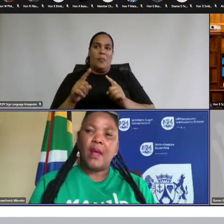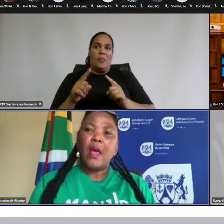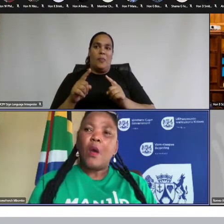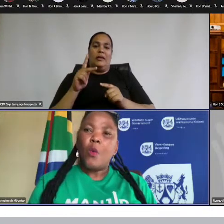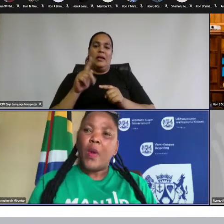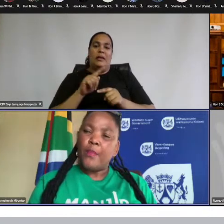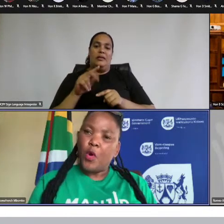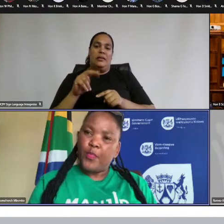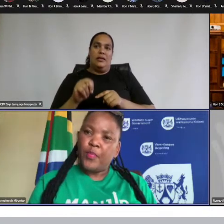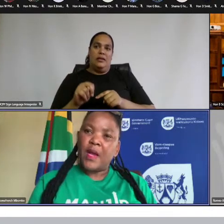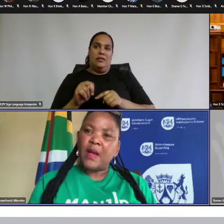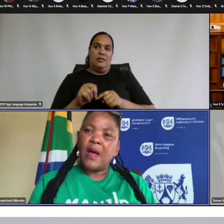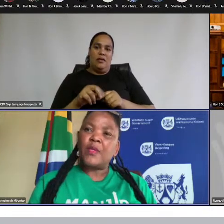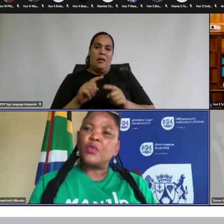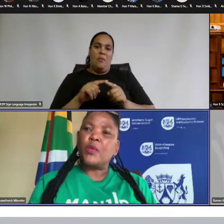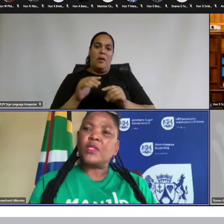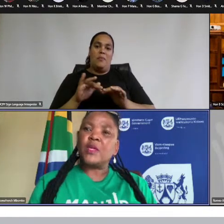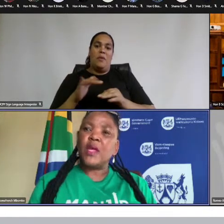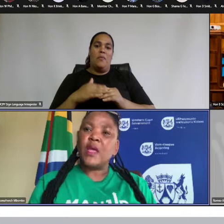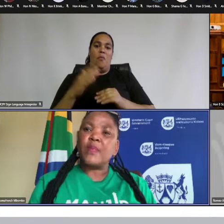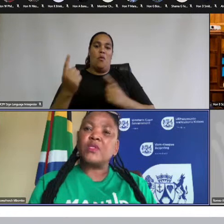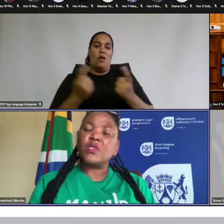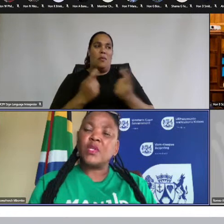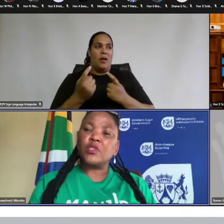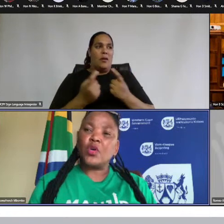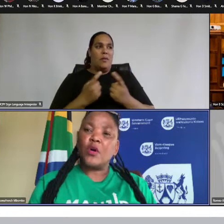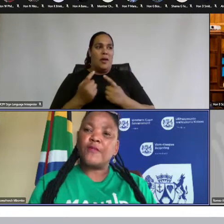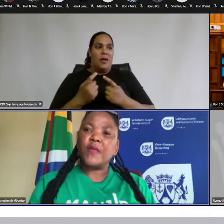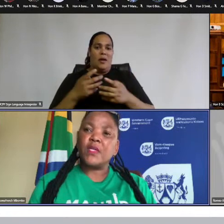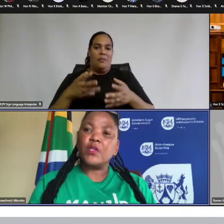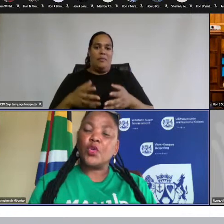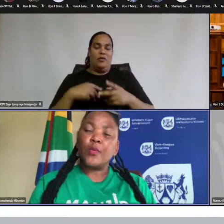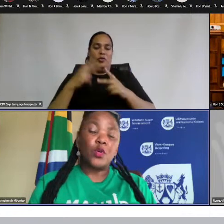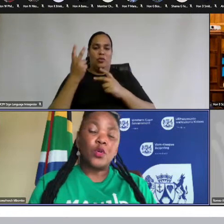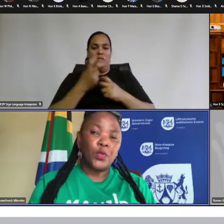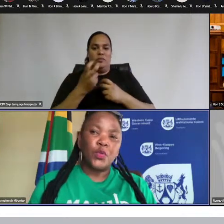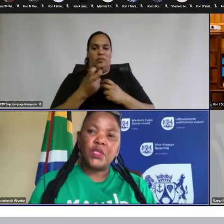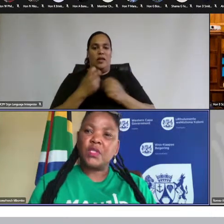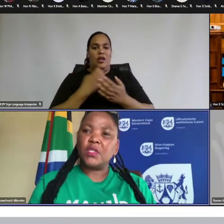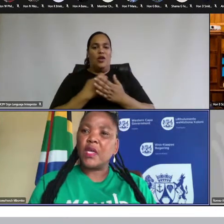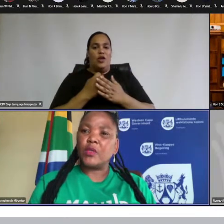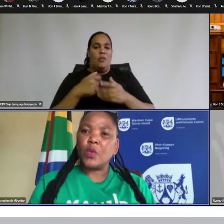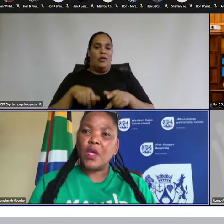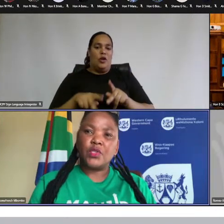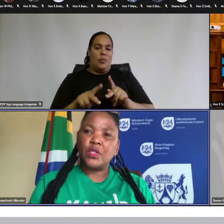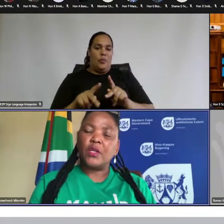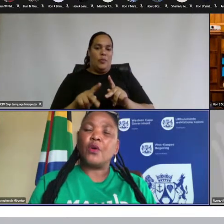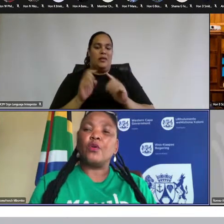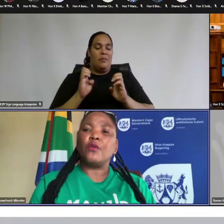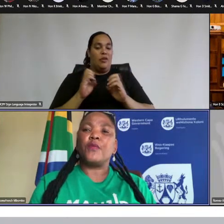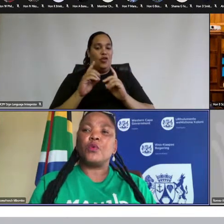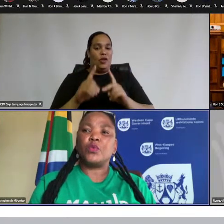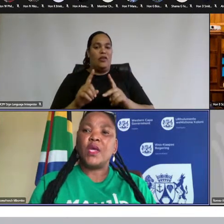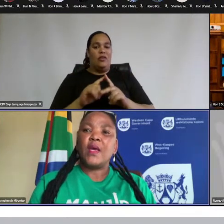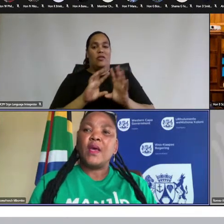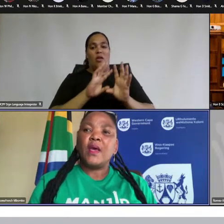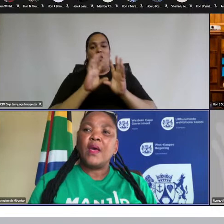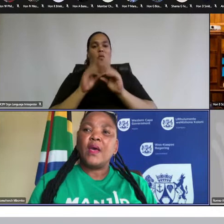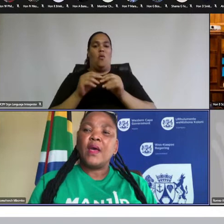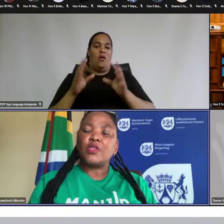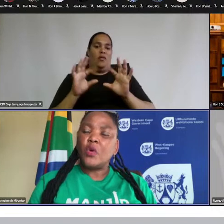KZN, where more people are coming to the Western Cape in search of the economic opportunities, education, and all of